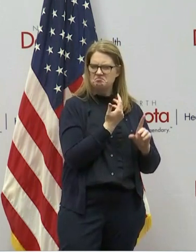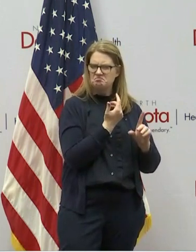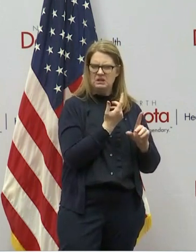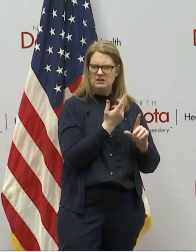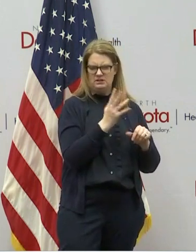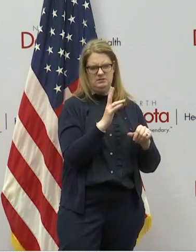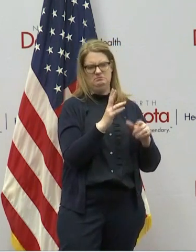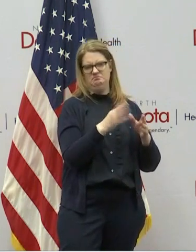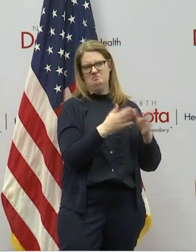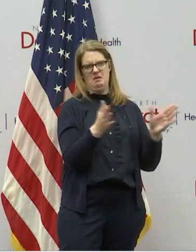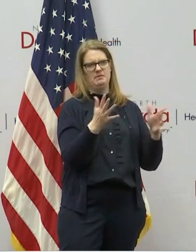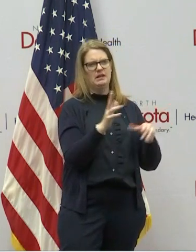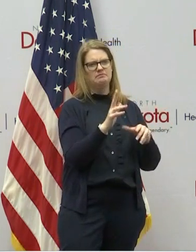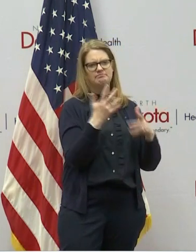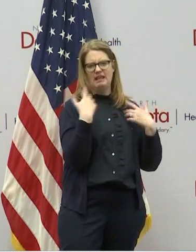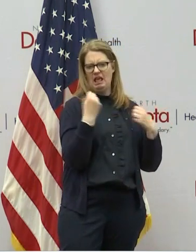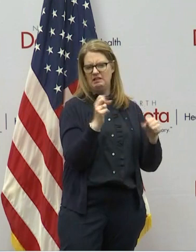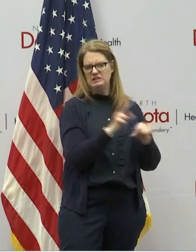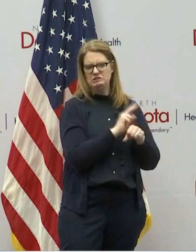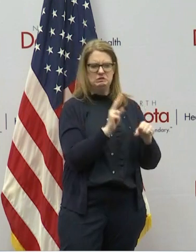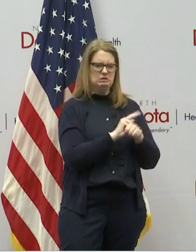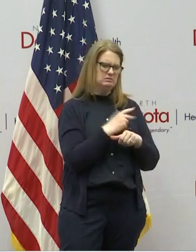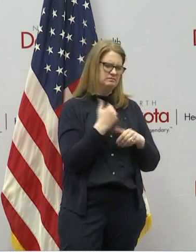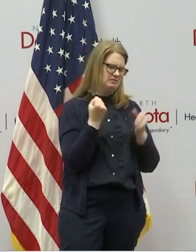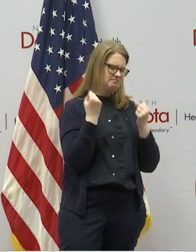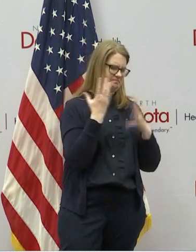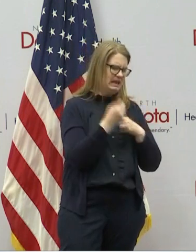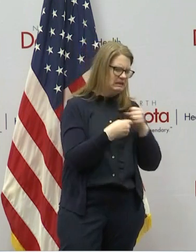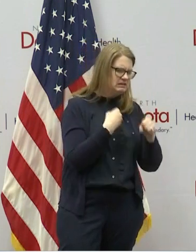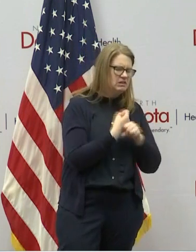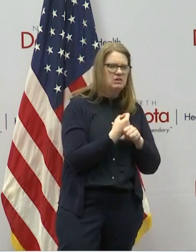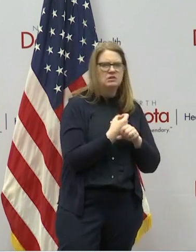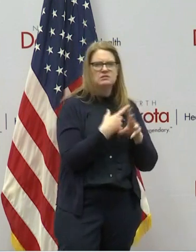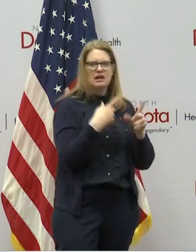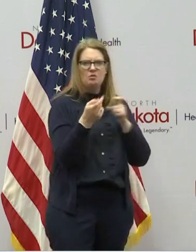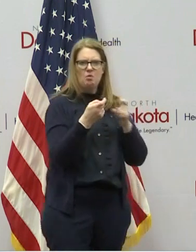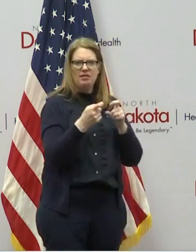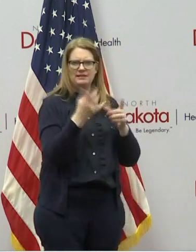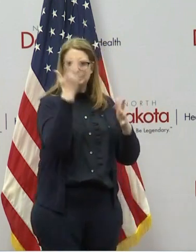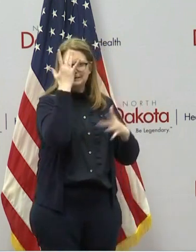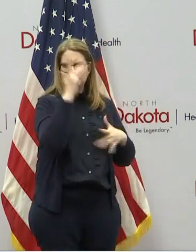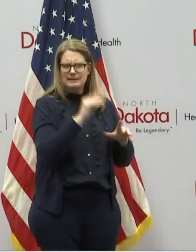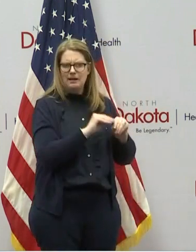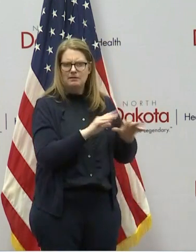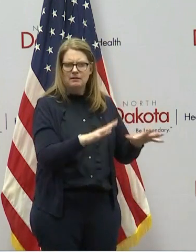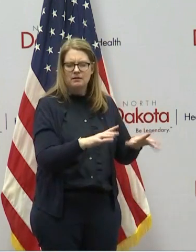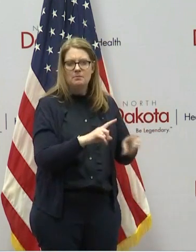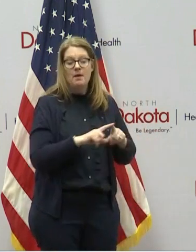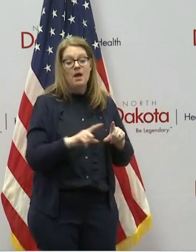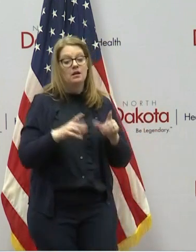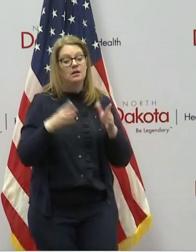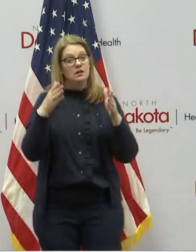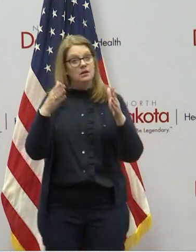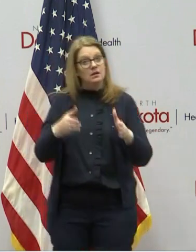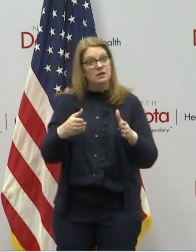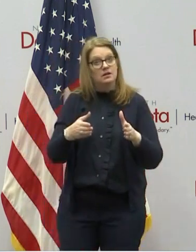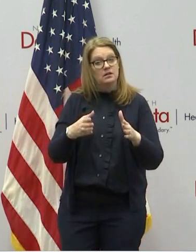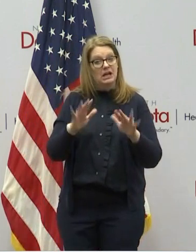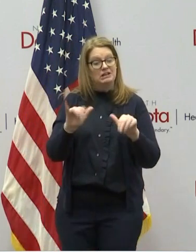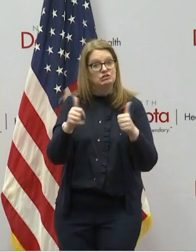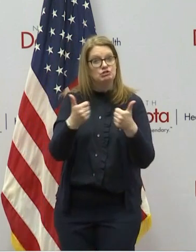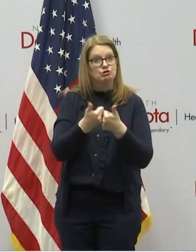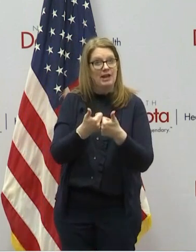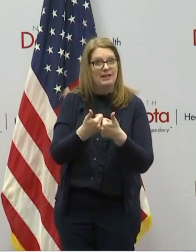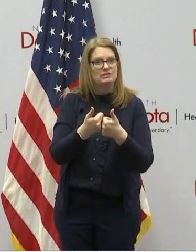for many years. It's a way of controlling infectious disease. But as General Schulte said, the scope of our challenge